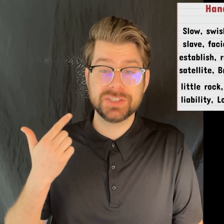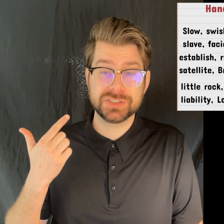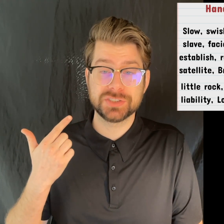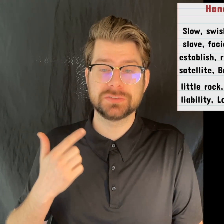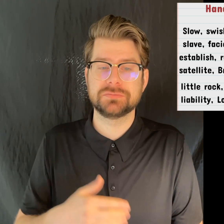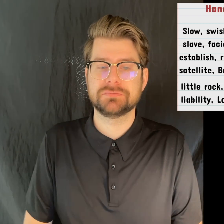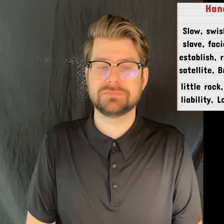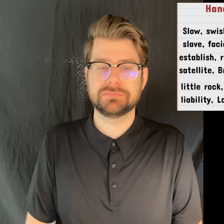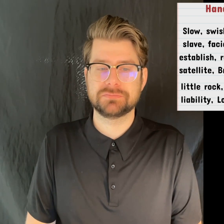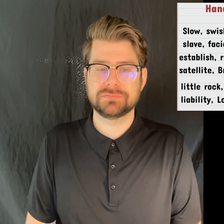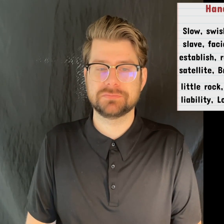stylish,